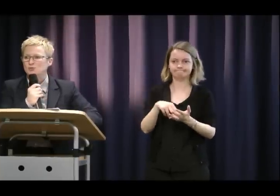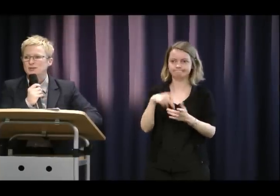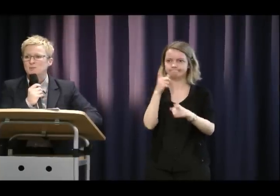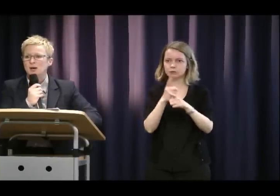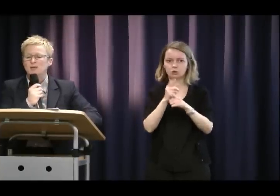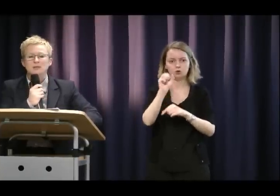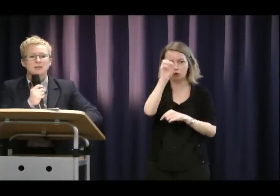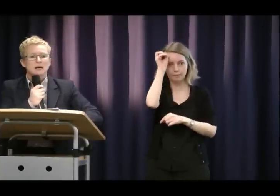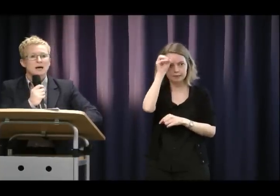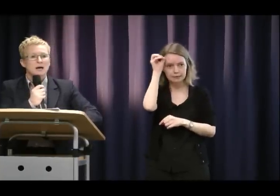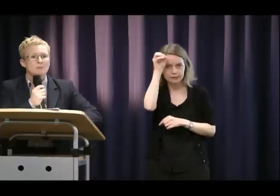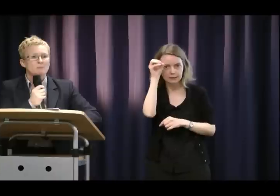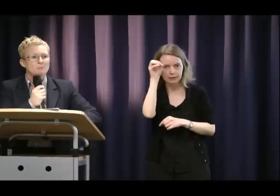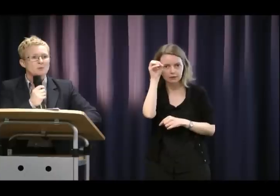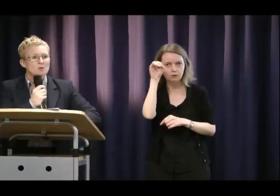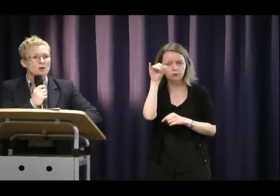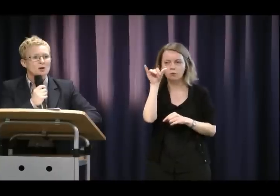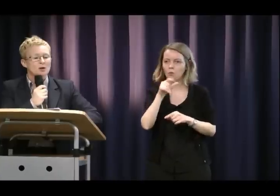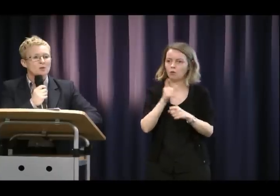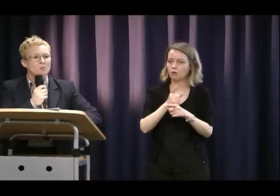us what you think about